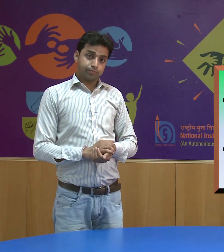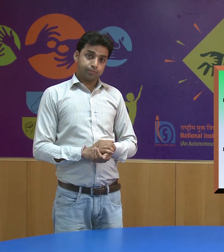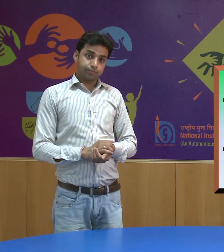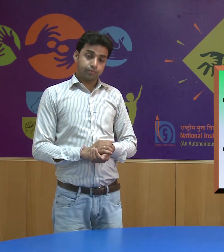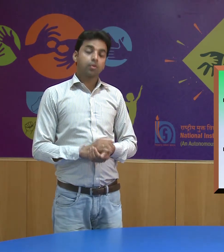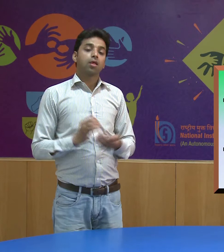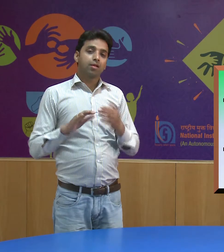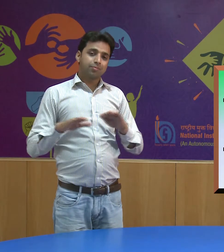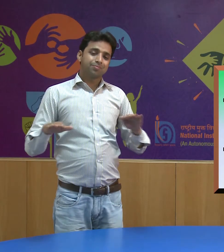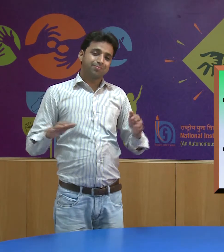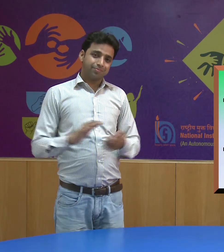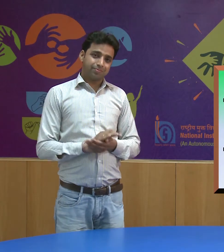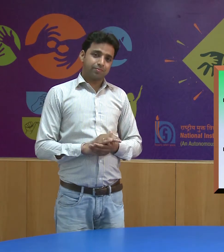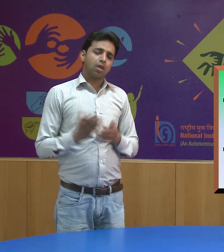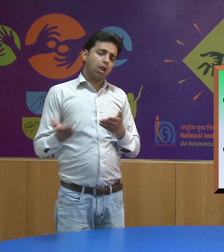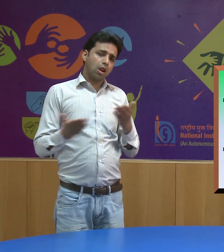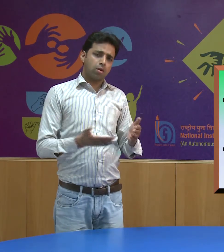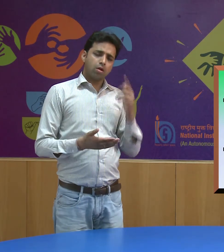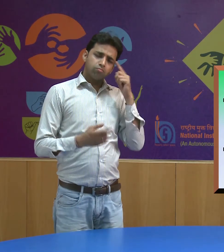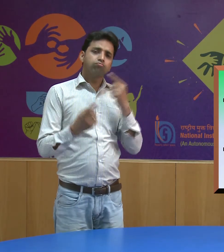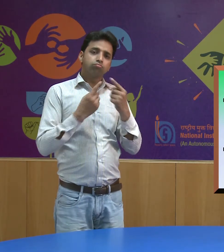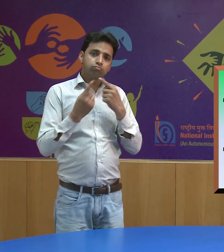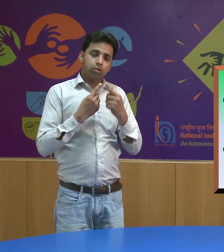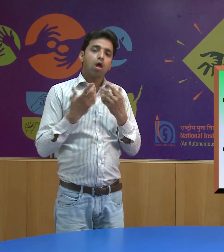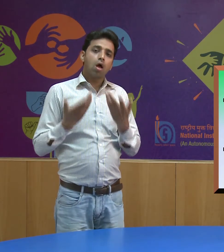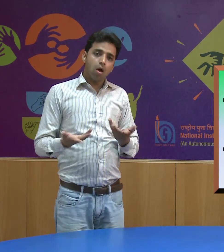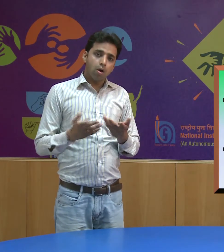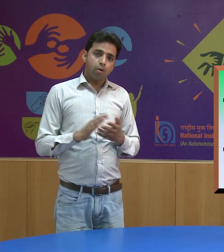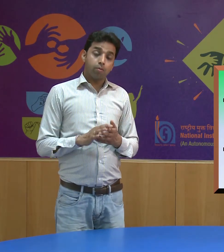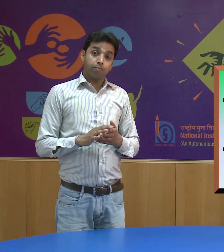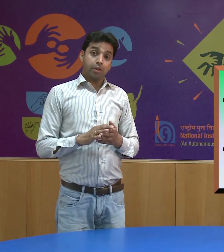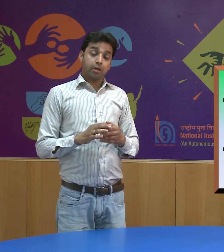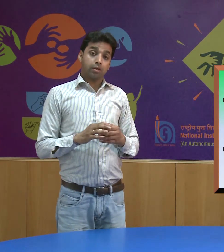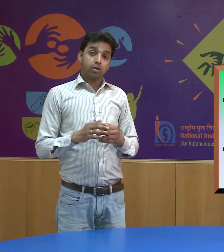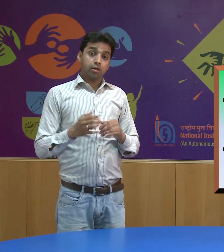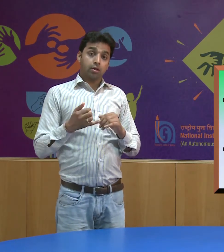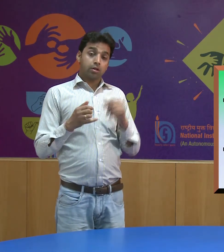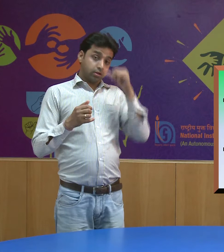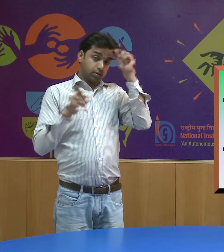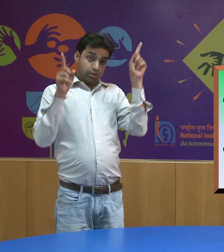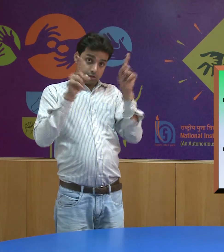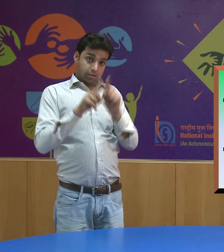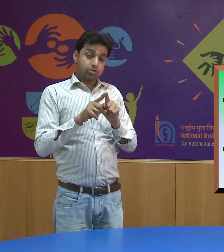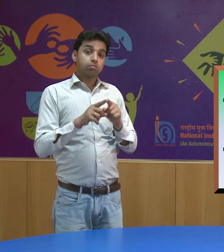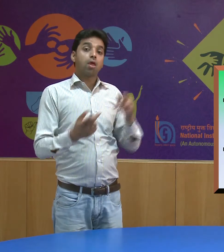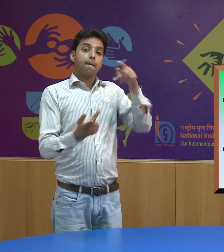Learners, let us now discuss how the Rashtriya Madhyamik Shiksha Abhiyan